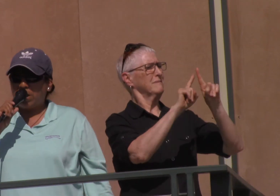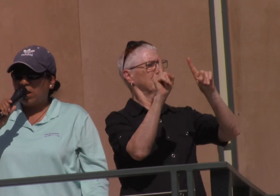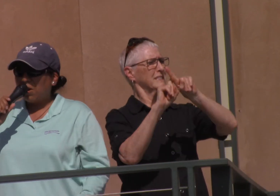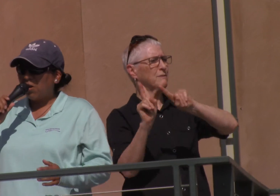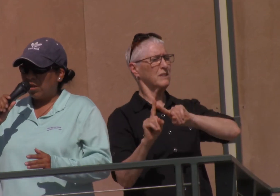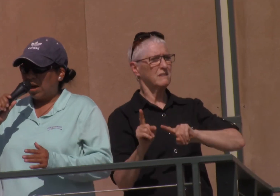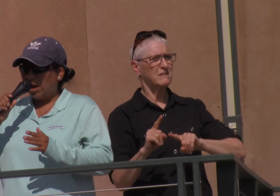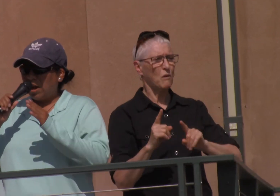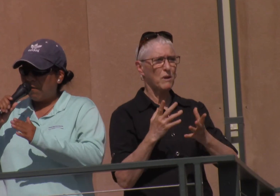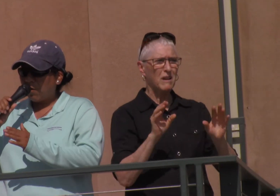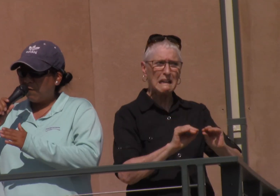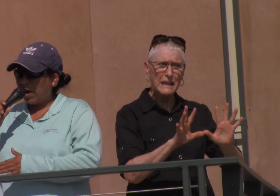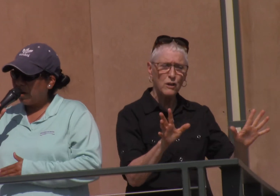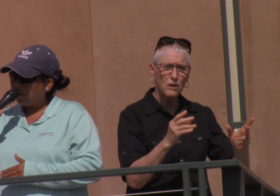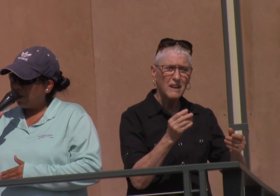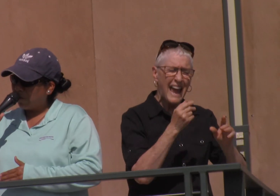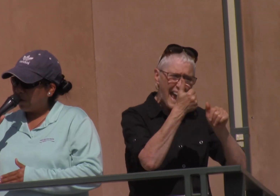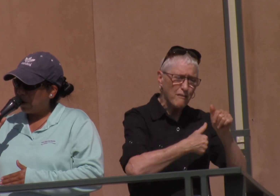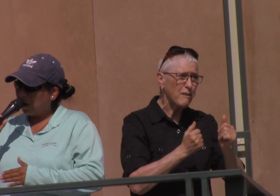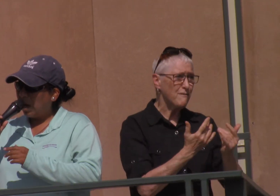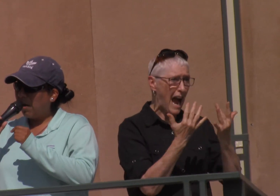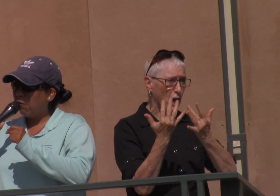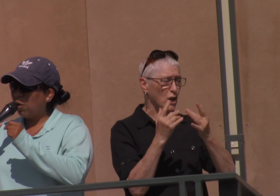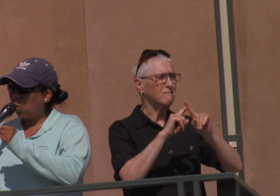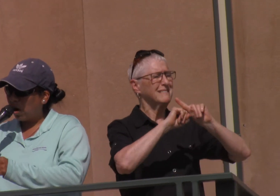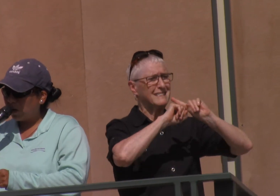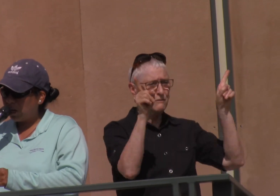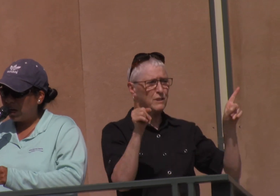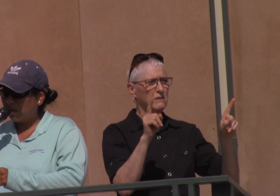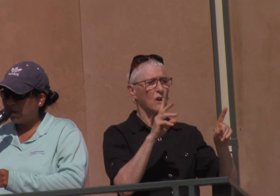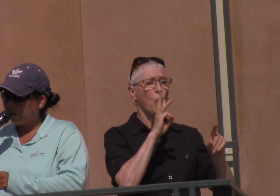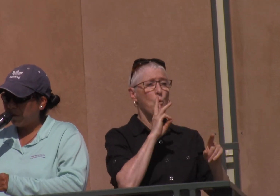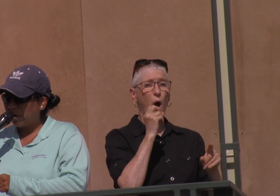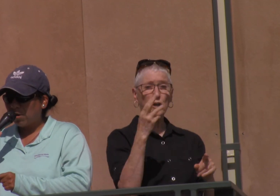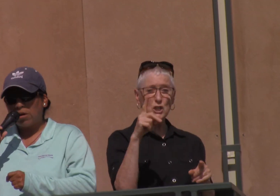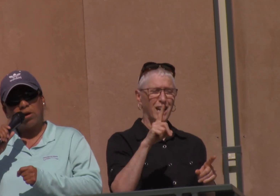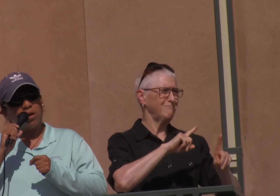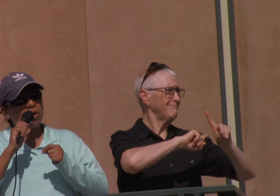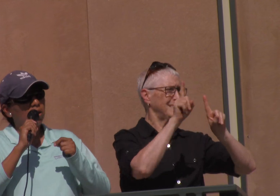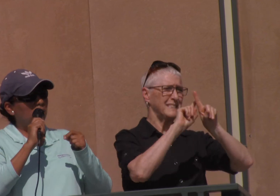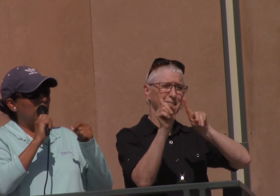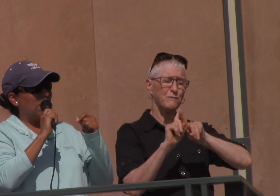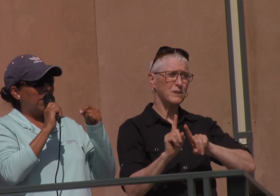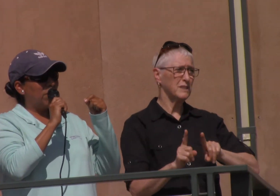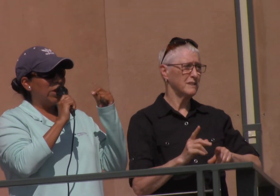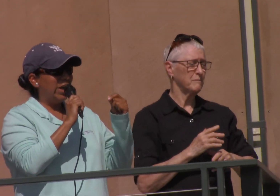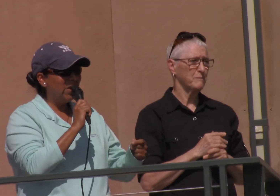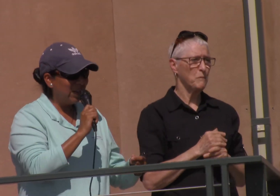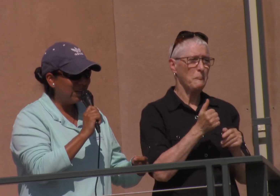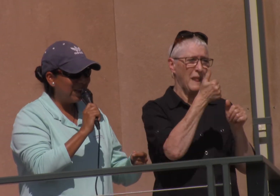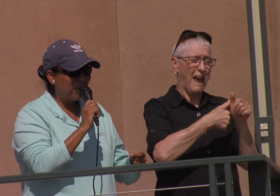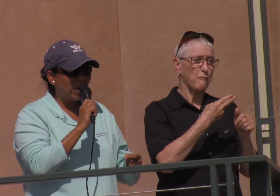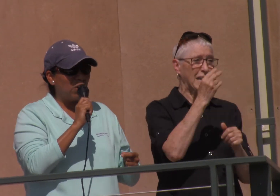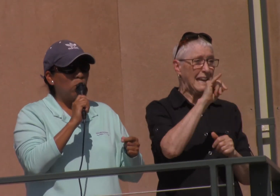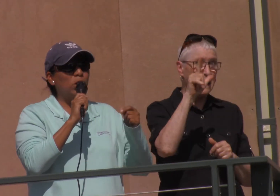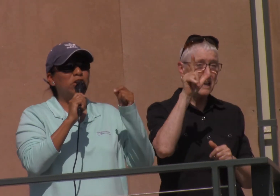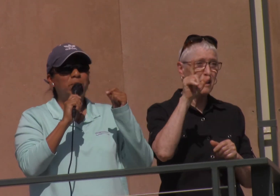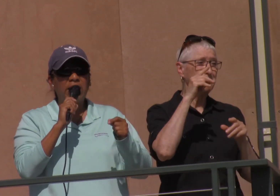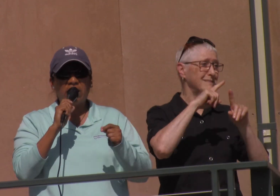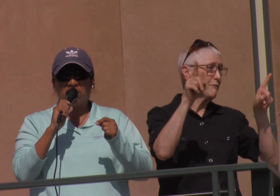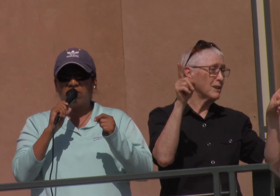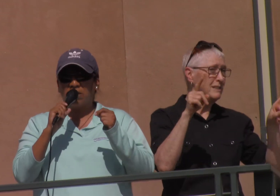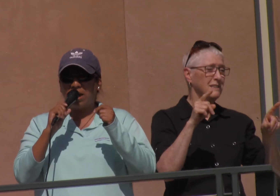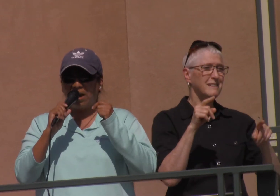to be clear on that. Every fire is different. Every watershed is different. Every hill is different,